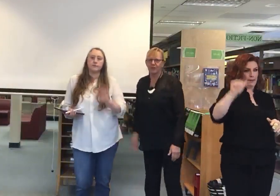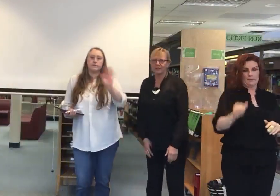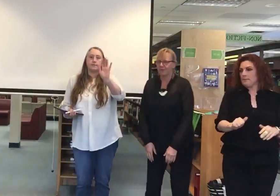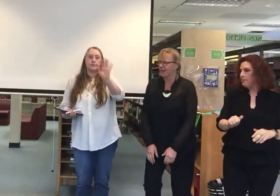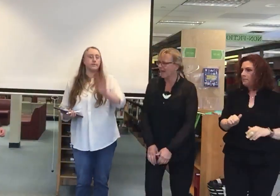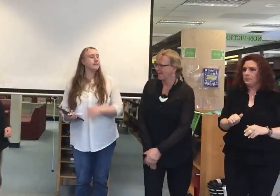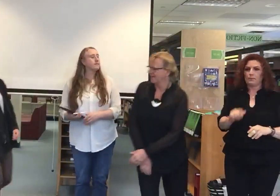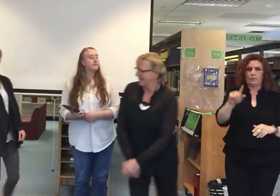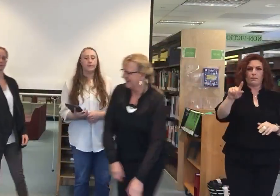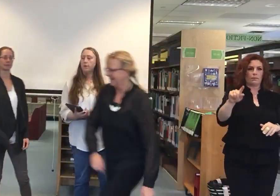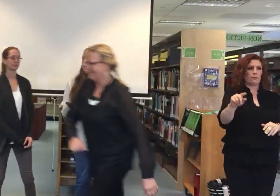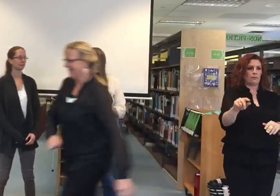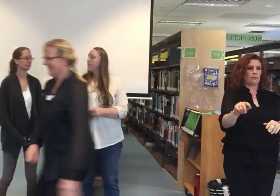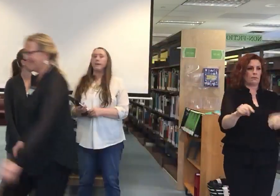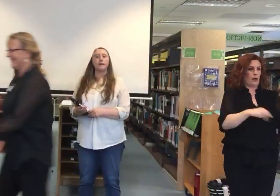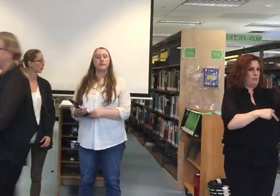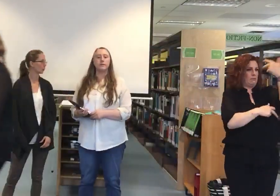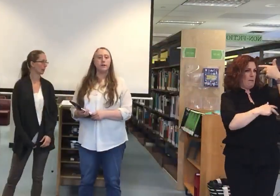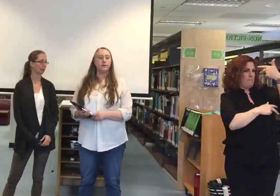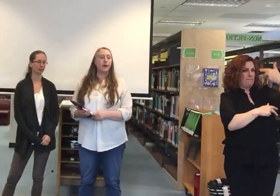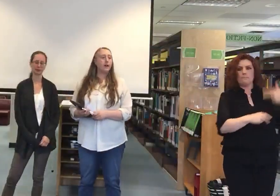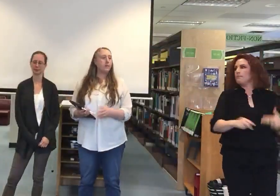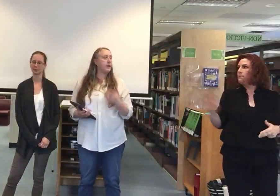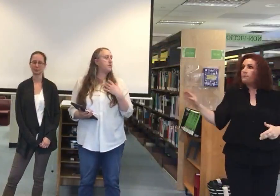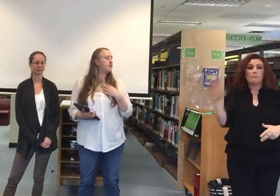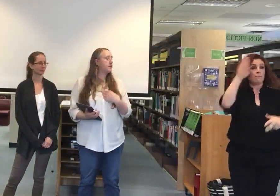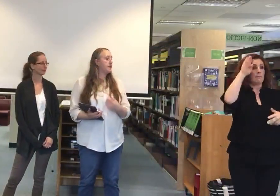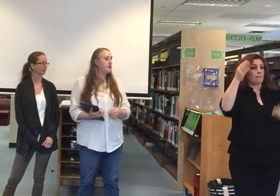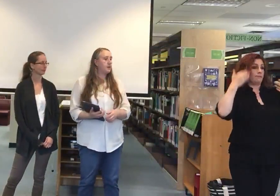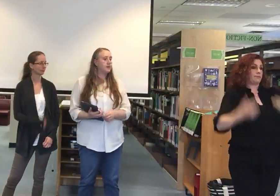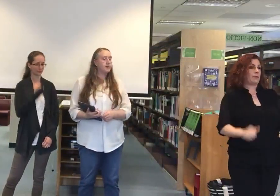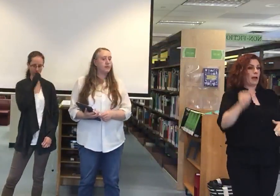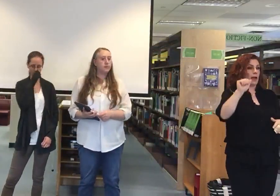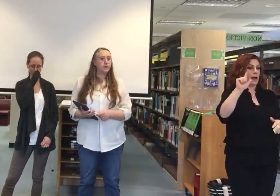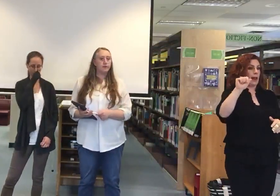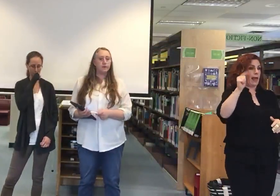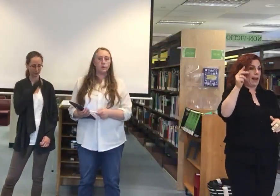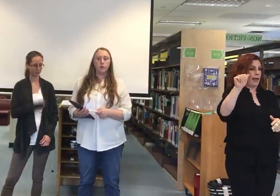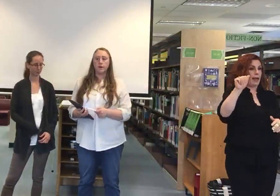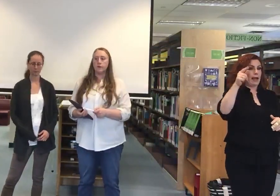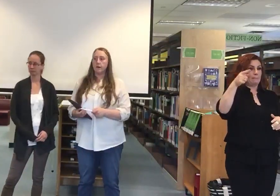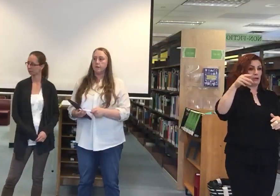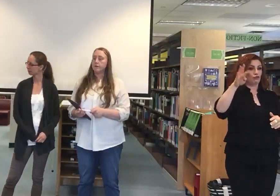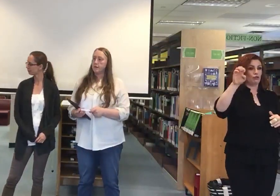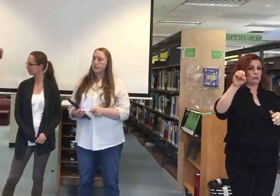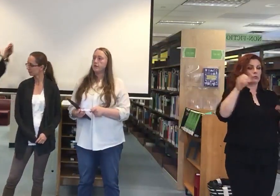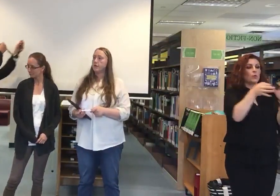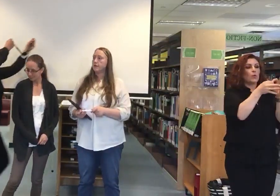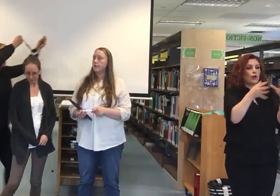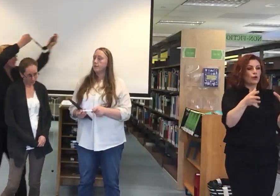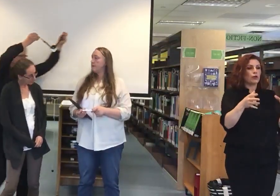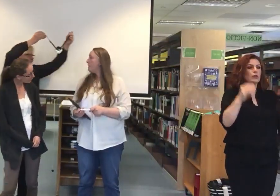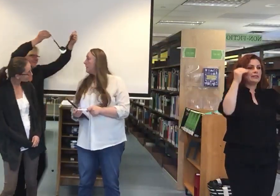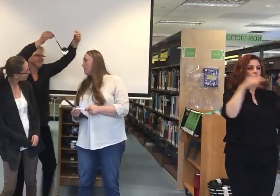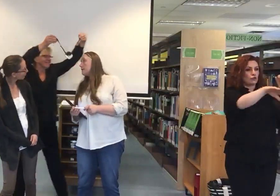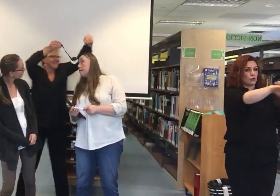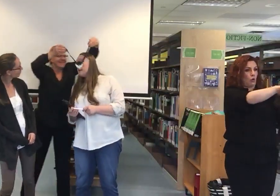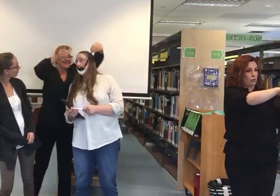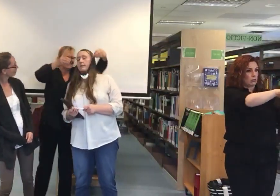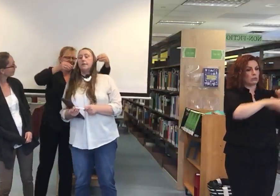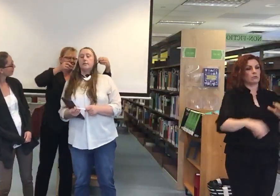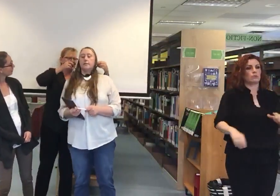in for live. Okay. So, hi, my name is Alana Pierce. I'm the coordinator and also a teacher consultant with